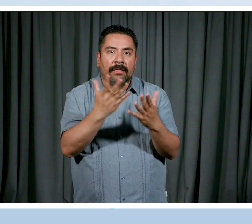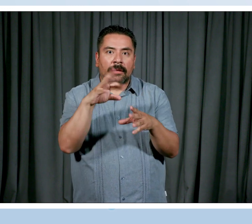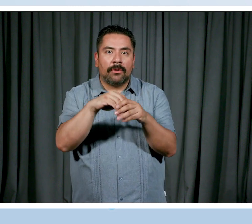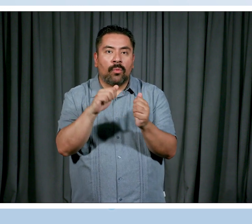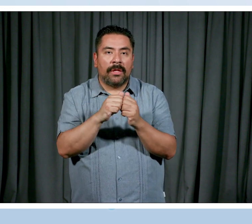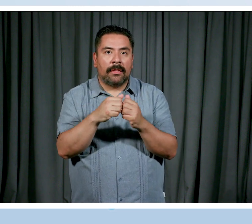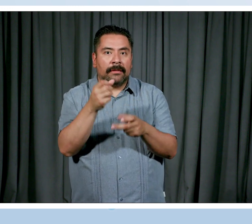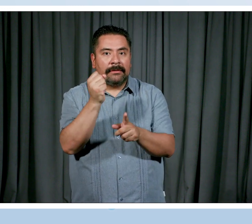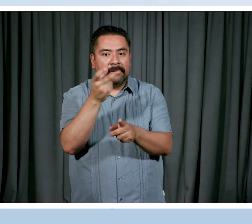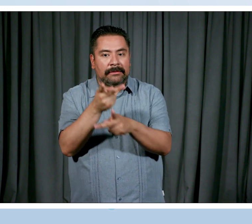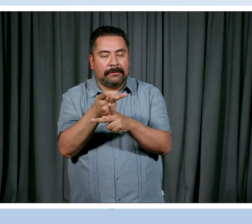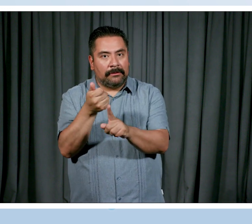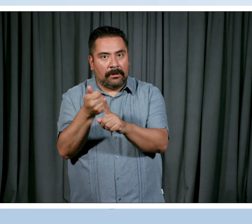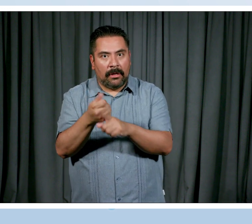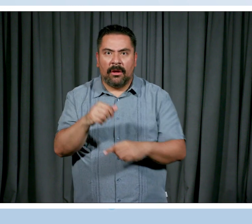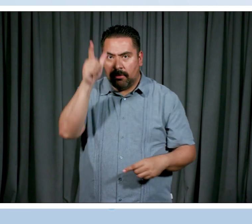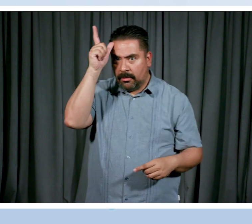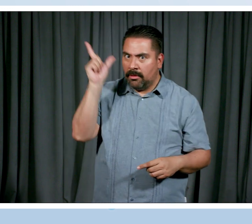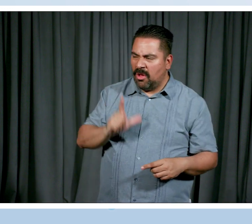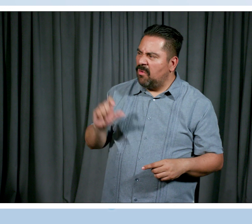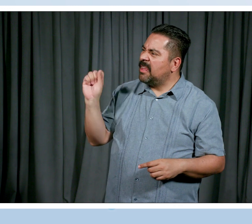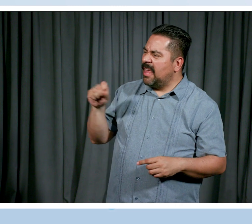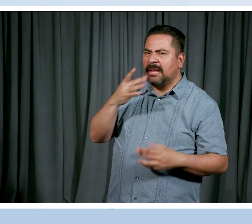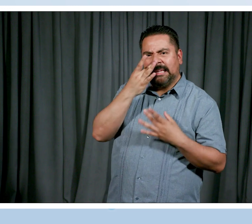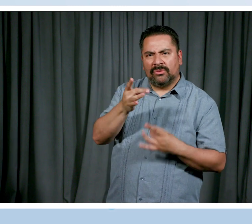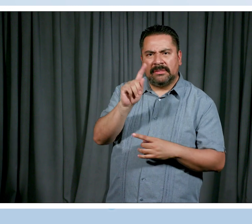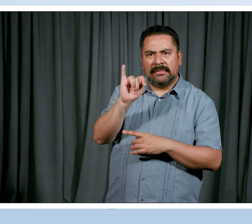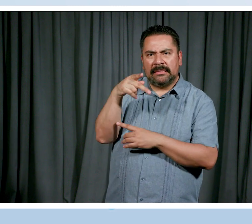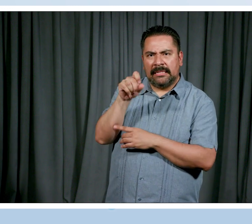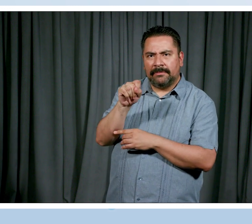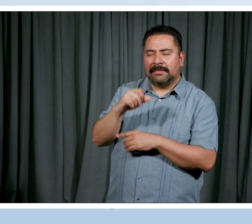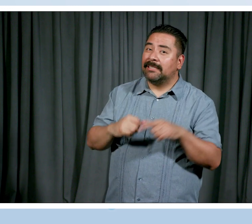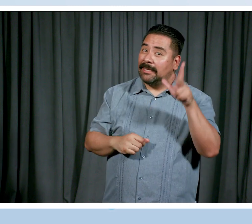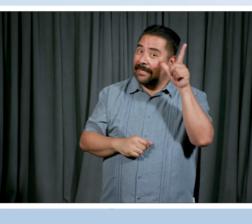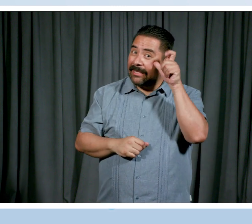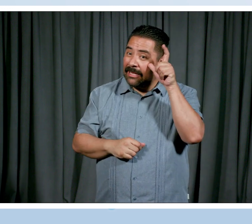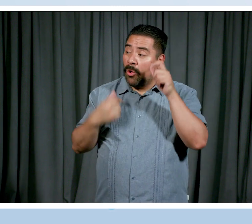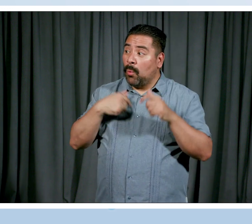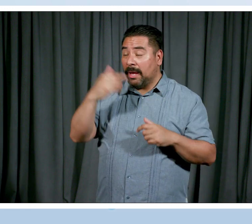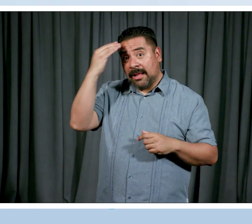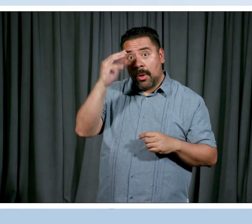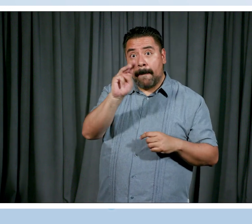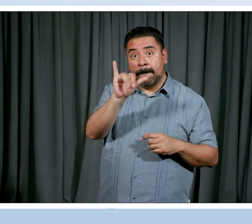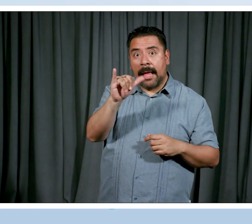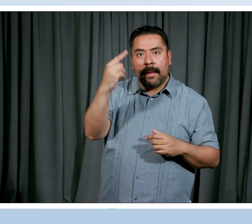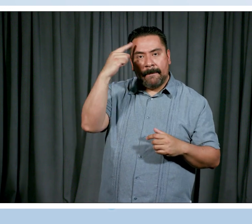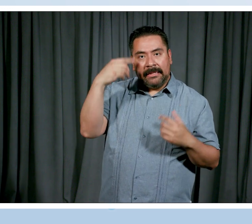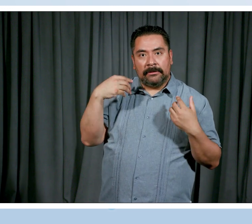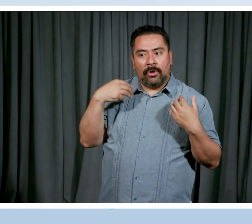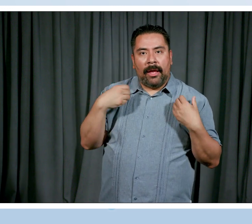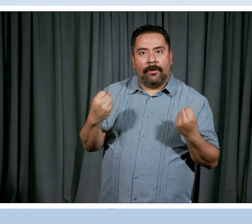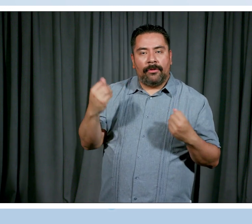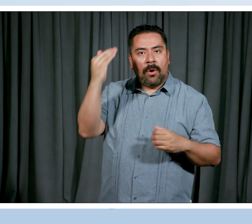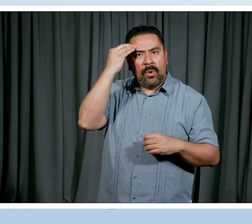self-care. Yeah, those are interesting tips too. Well, we know May is Mental Health Awareness